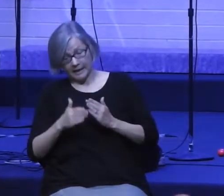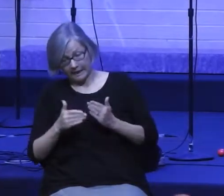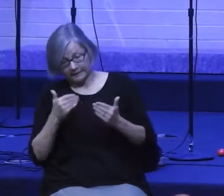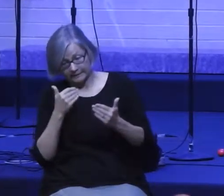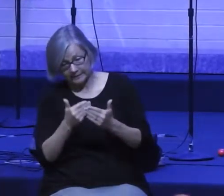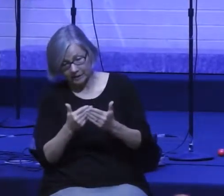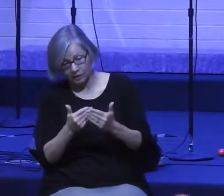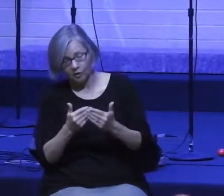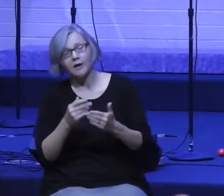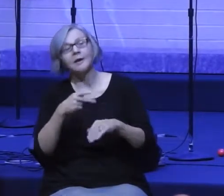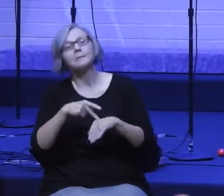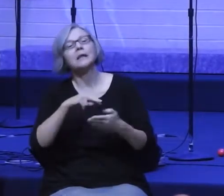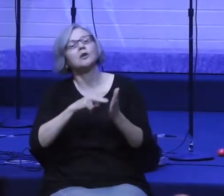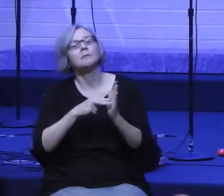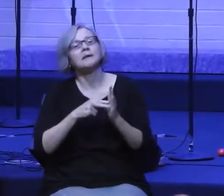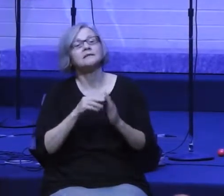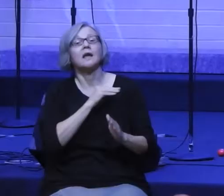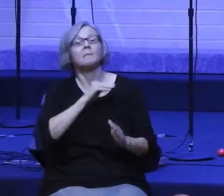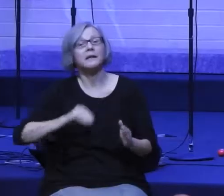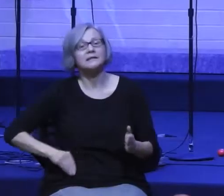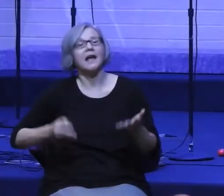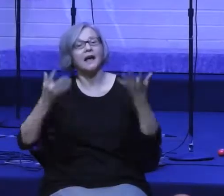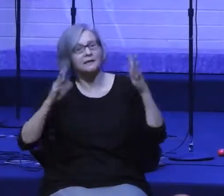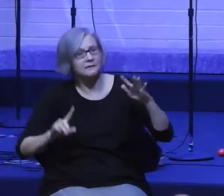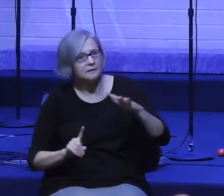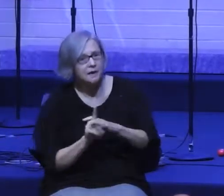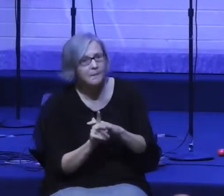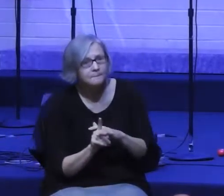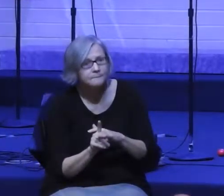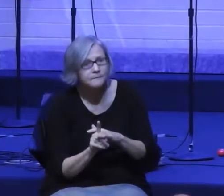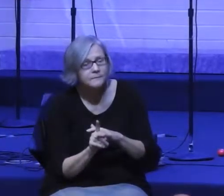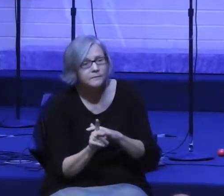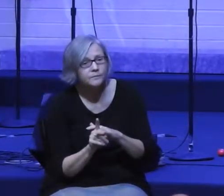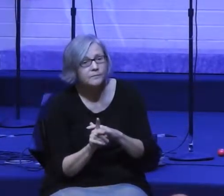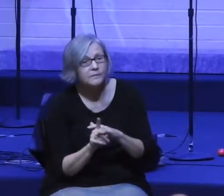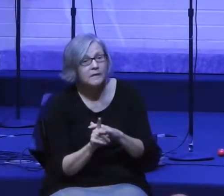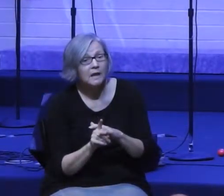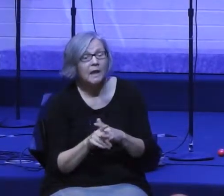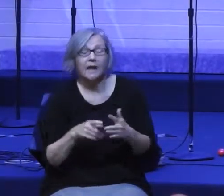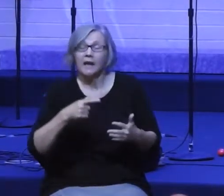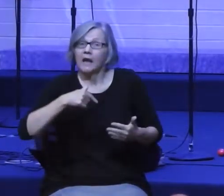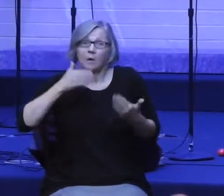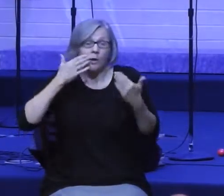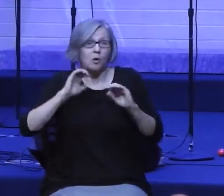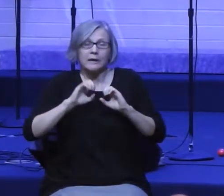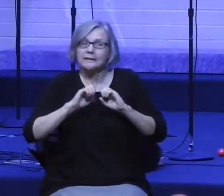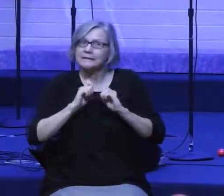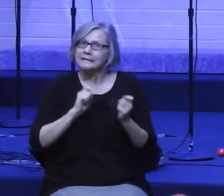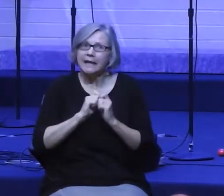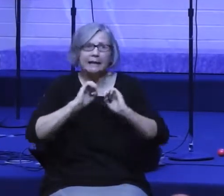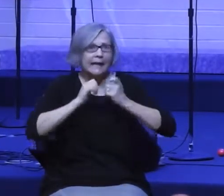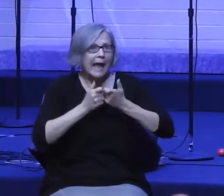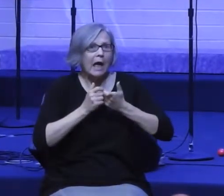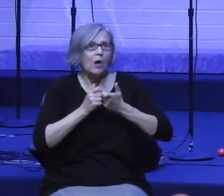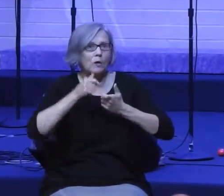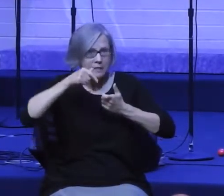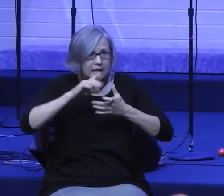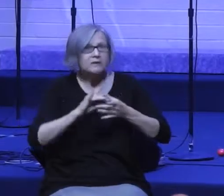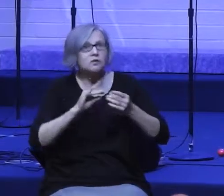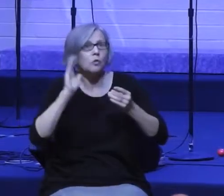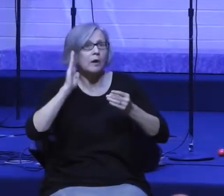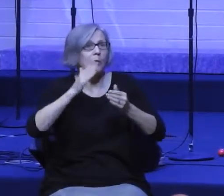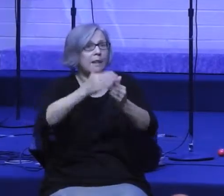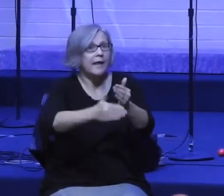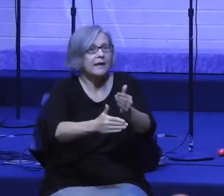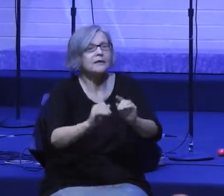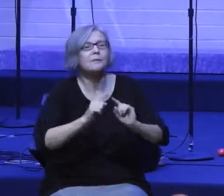the present time when all is fallen and broken, and the future time when the Messiah will make everything right. When Peter says